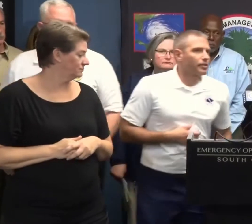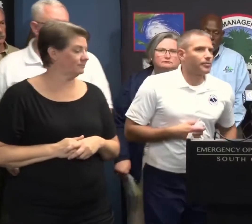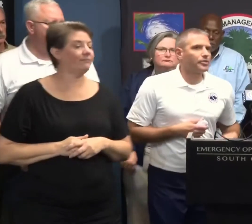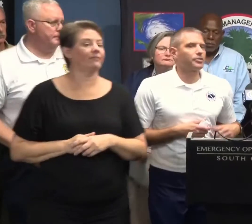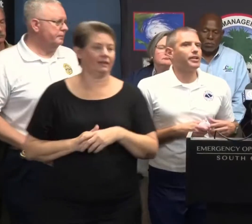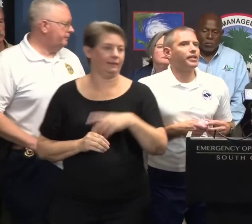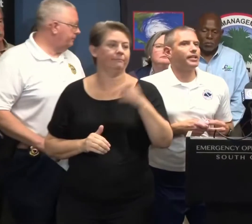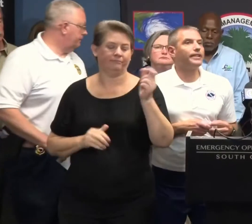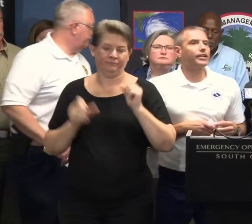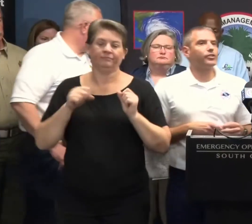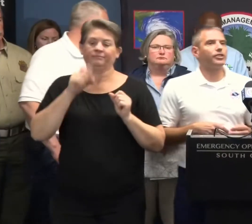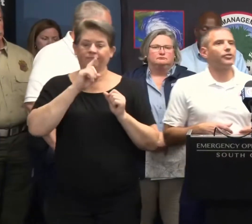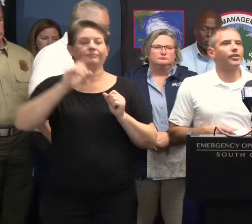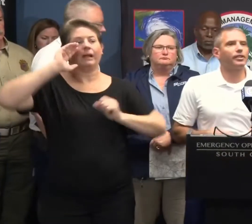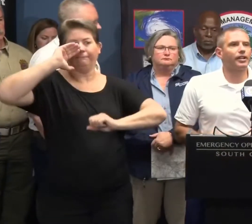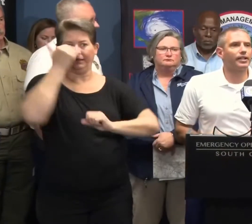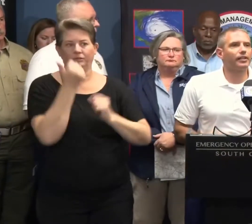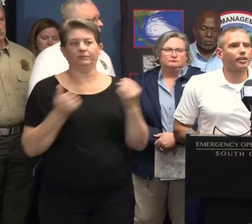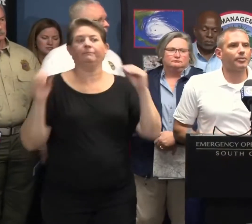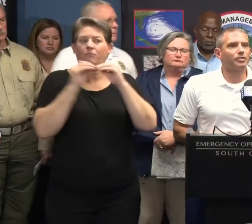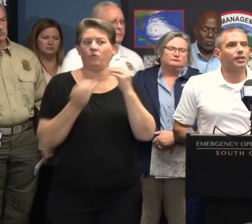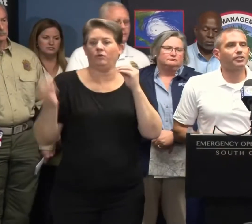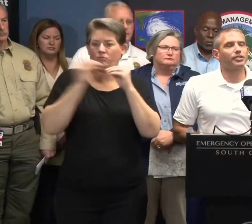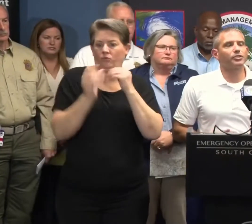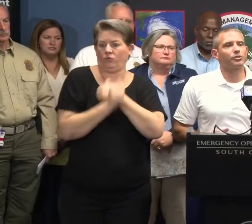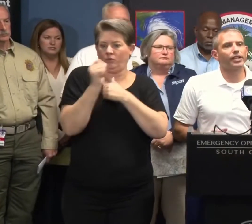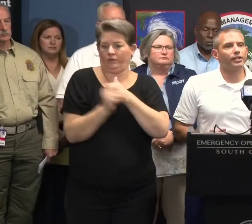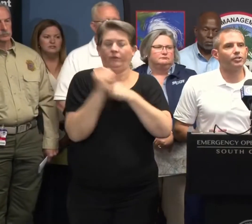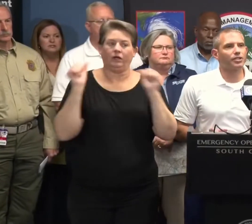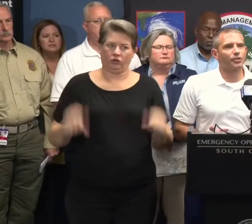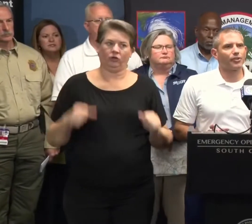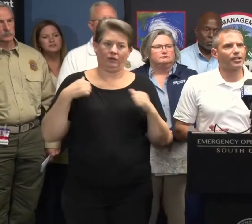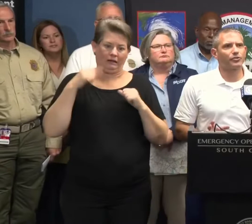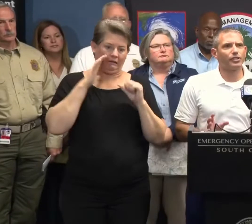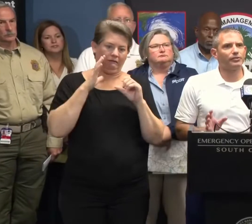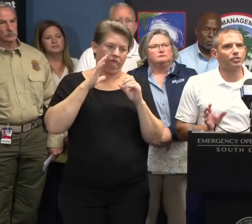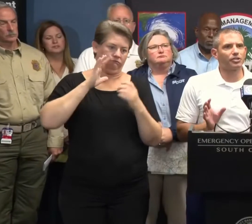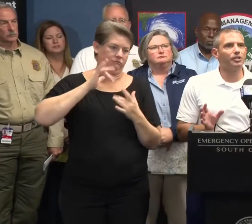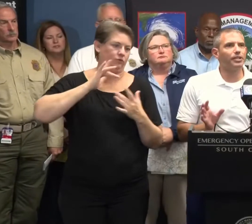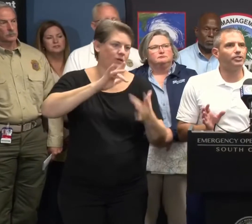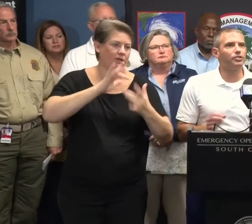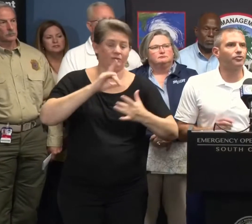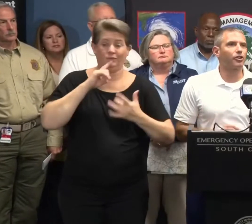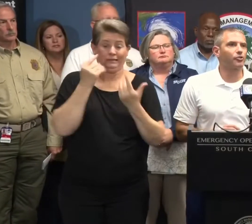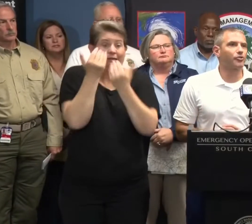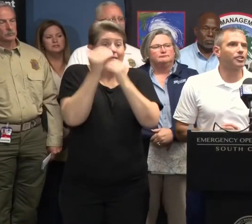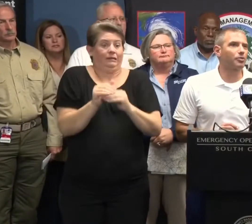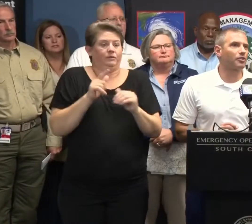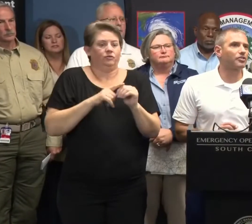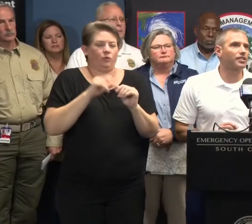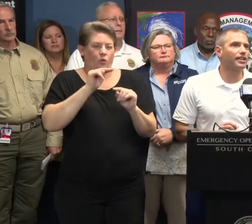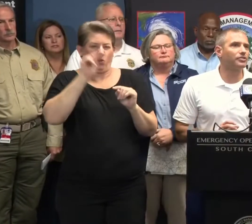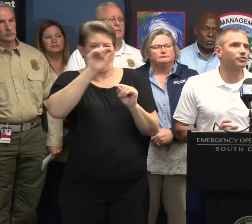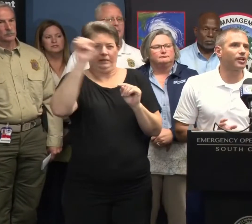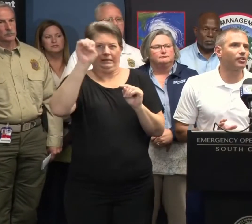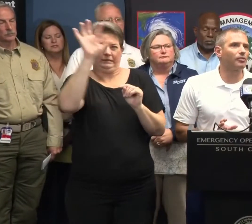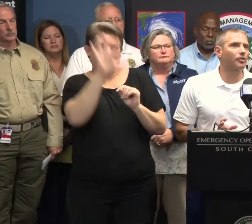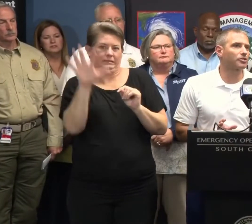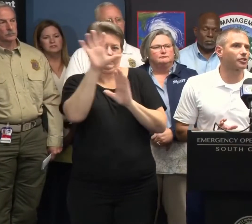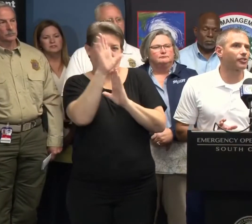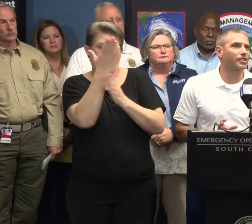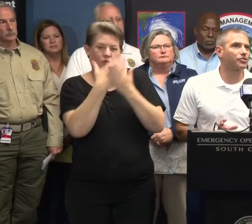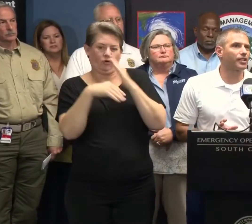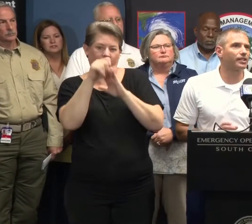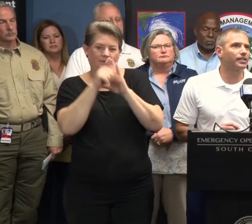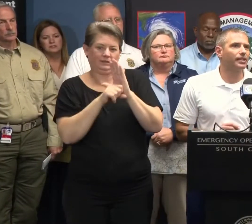Yeah, there appears to be an increasing threat right now. That could be some isolated tornadoes. That threat is really just limited to the far northeast part of the state, so right along